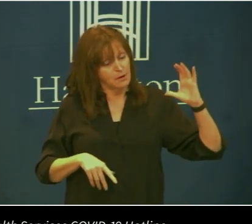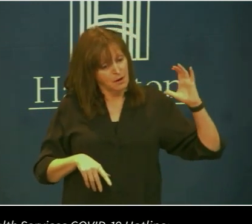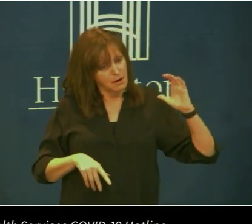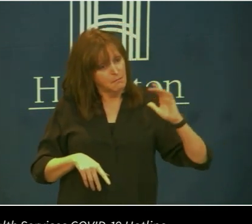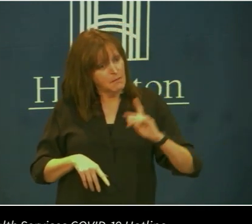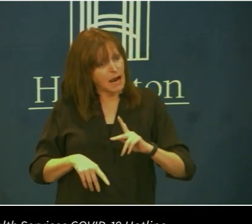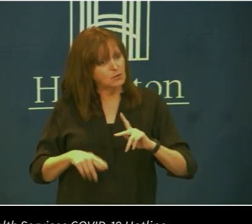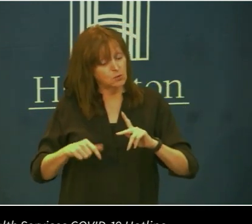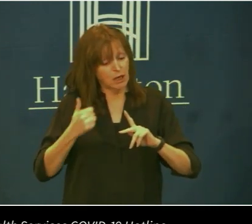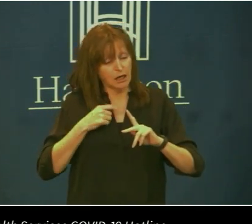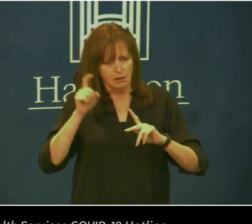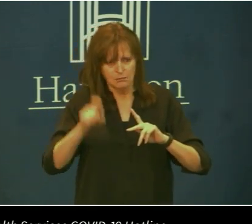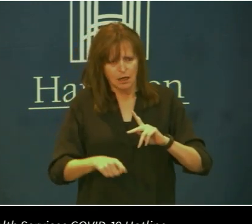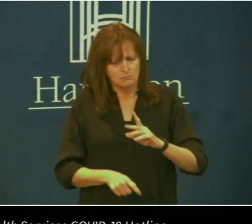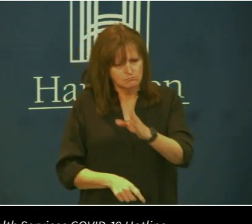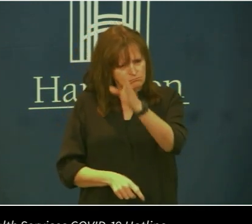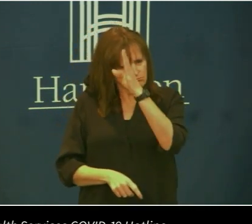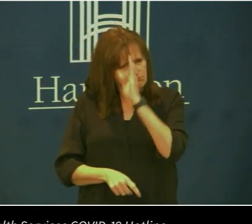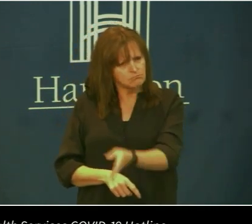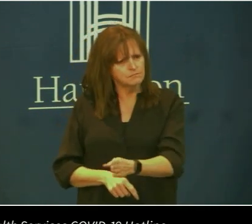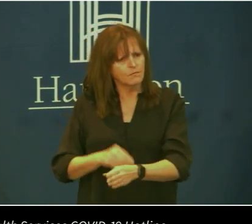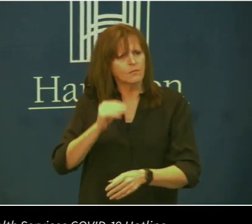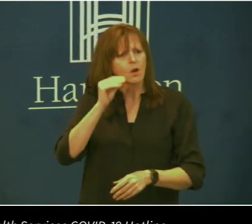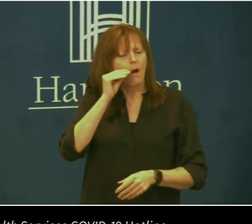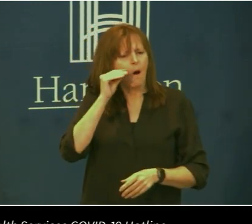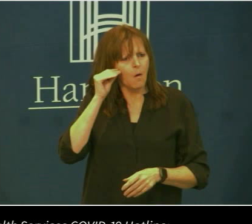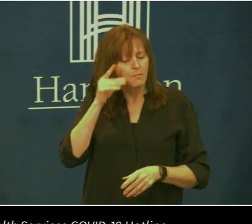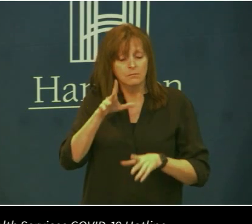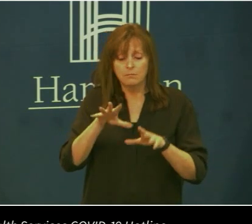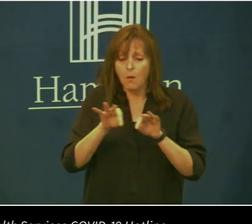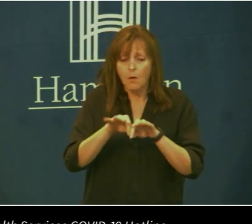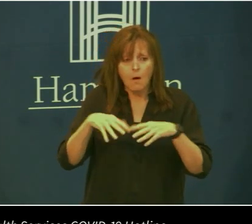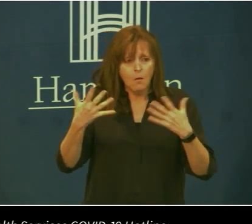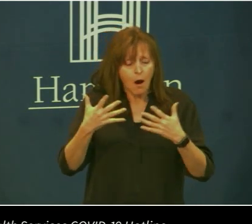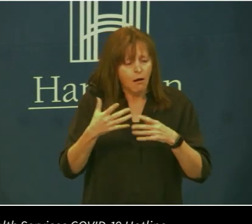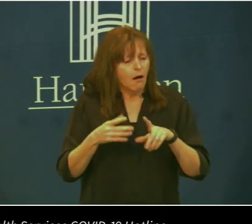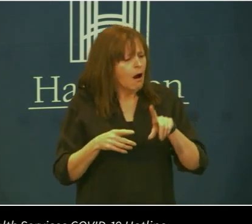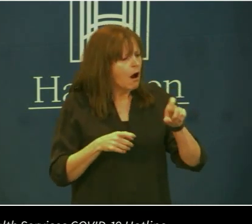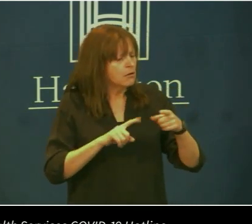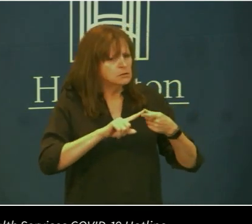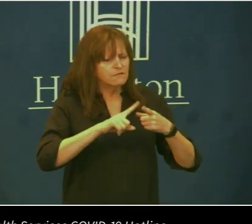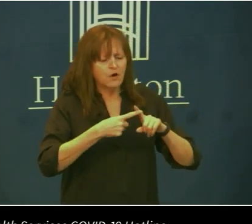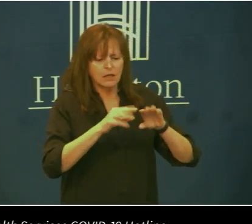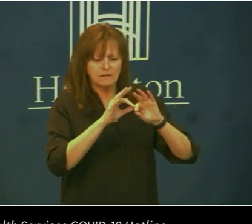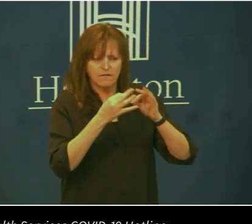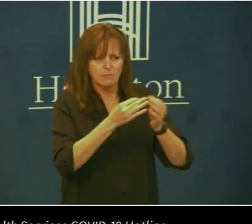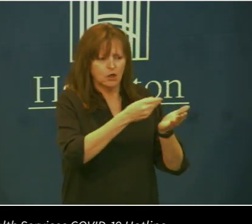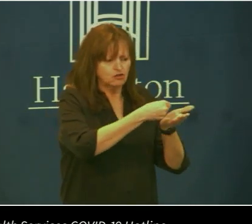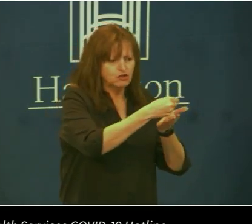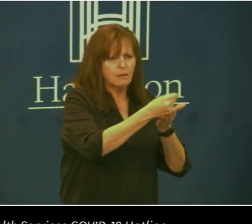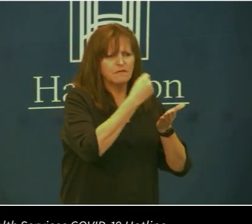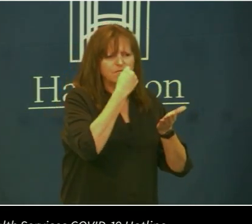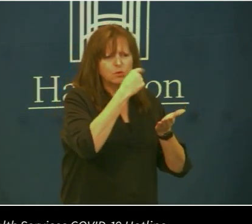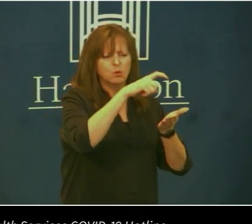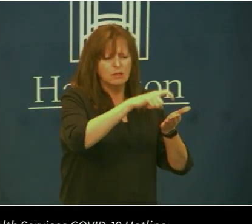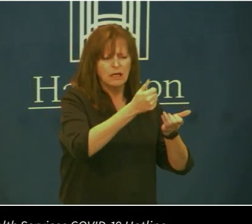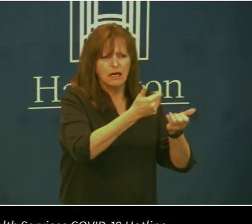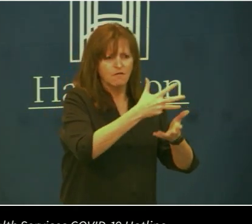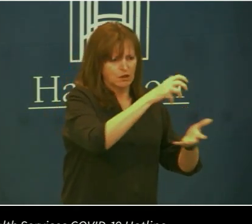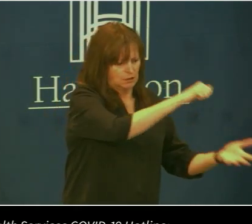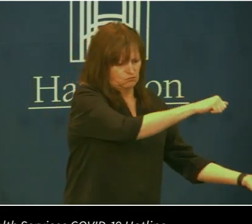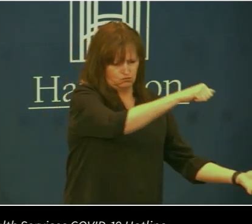drop off some groceries for you and then stay home for 14 days. The provincial enforcement measures are in place for